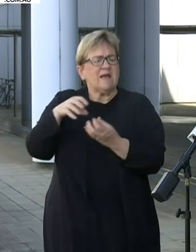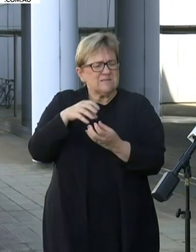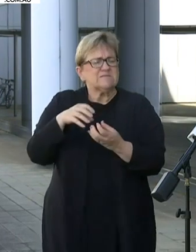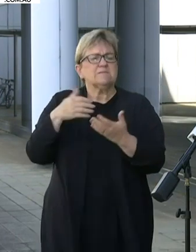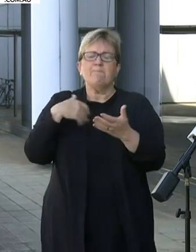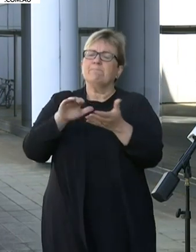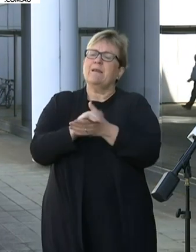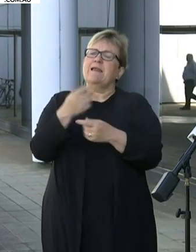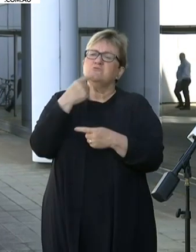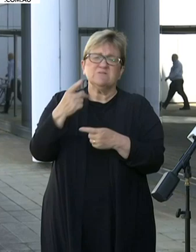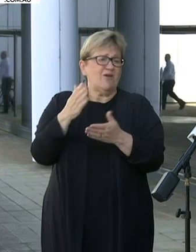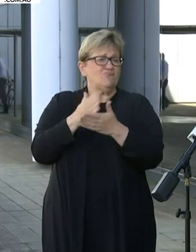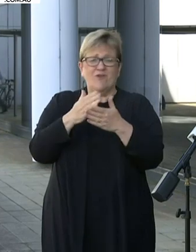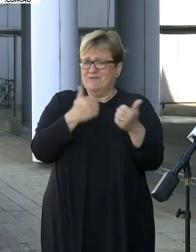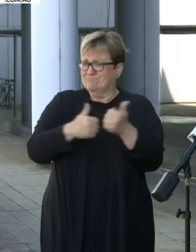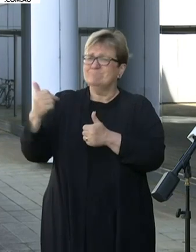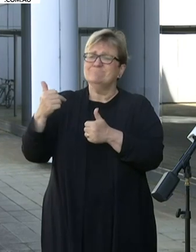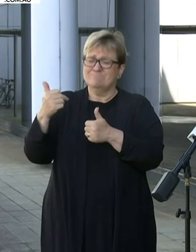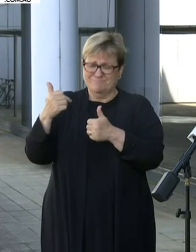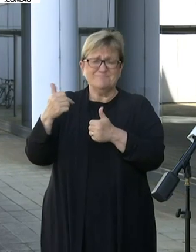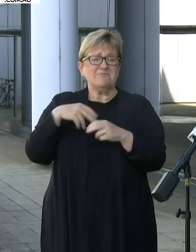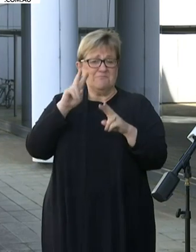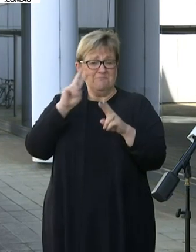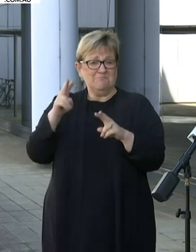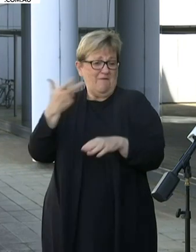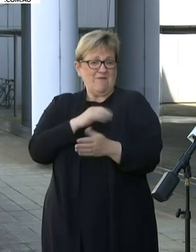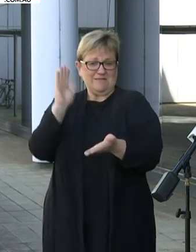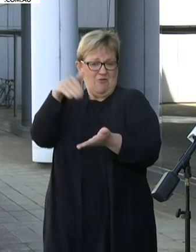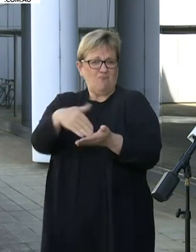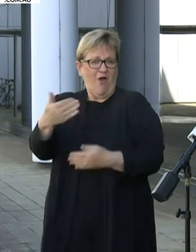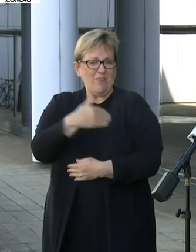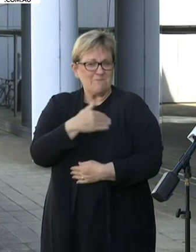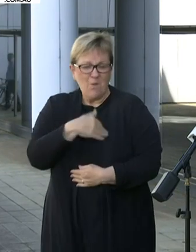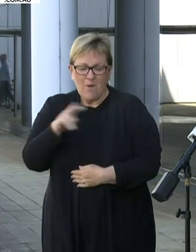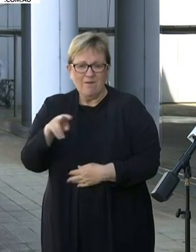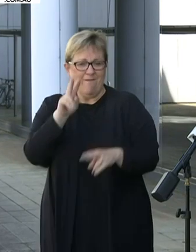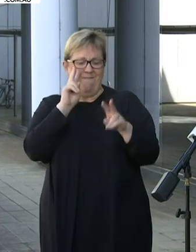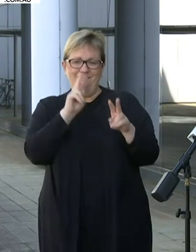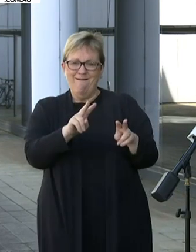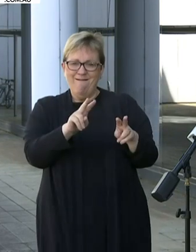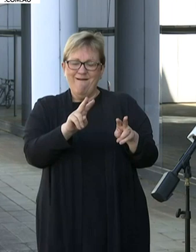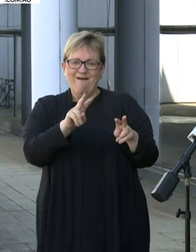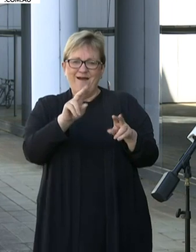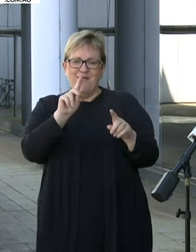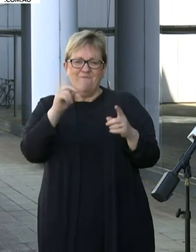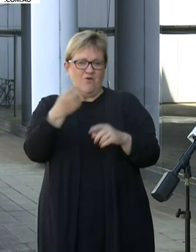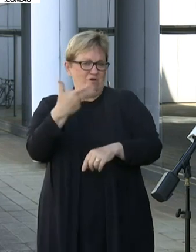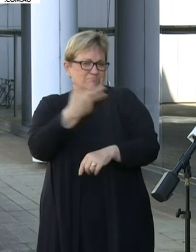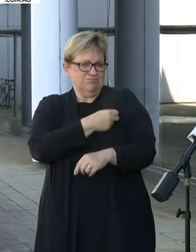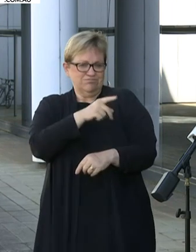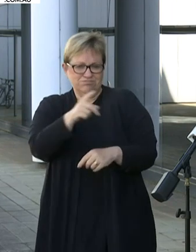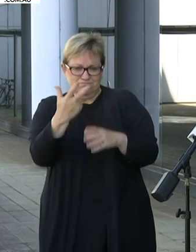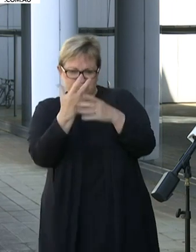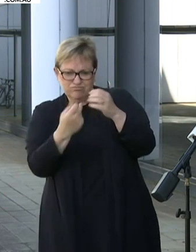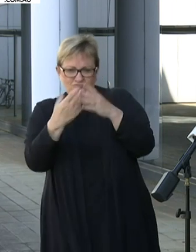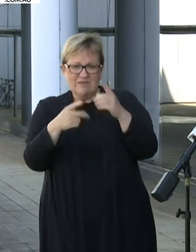I'm pleased to say it went extremely well. Seeing the vaccine arrive this morning, seeing the first doses being drawn out,